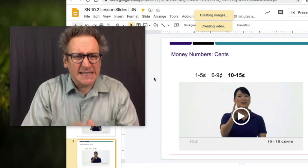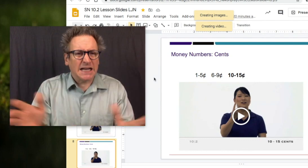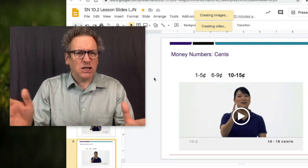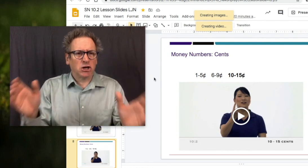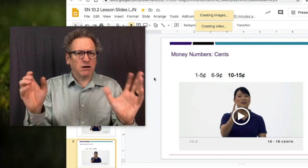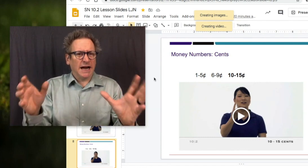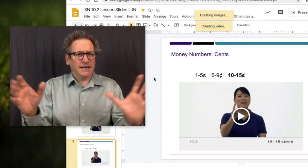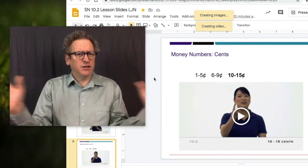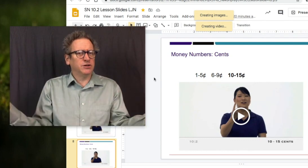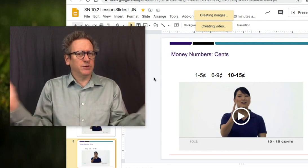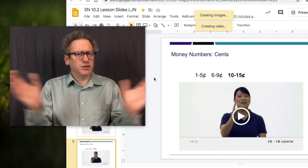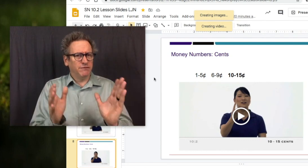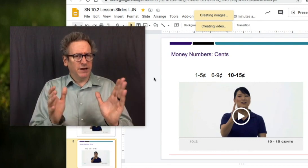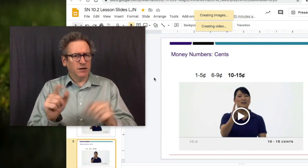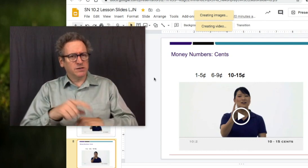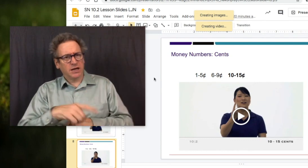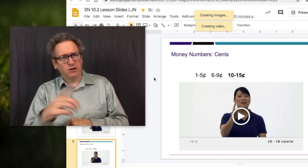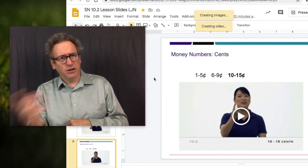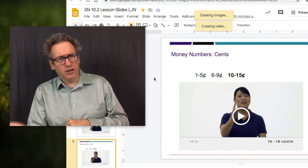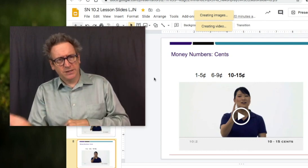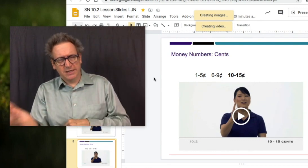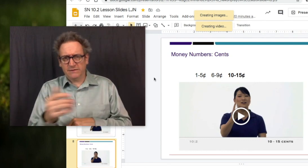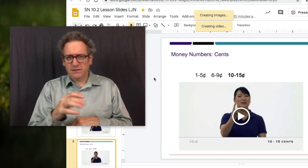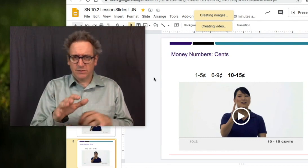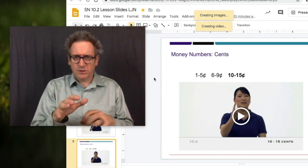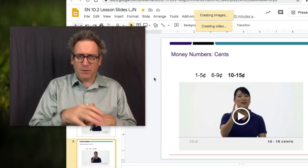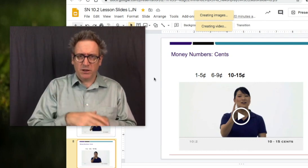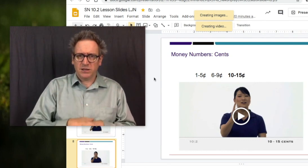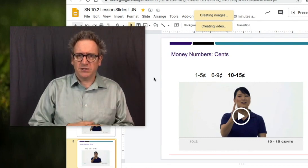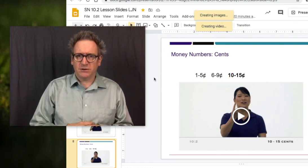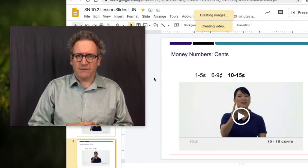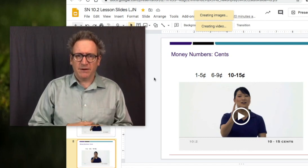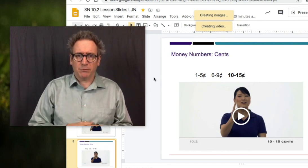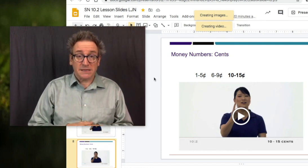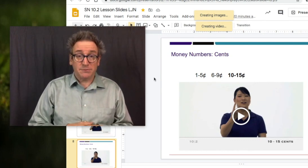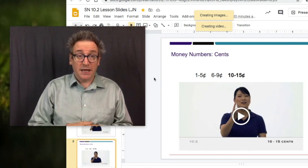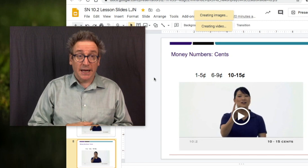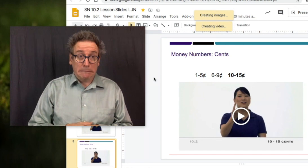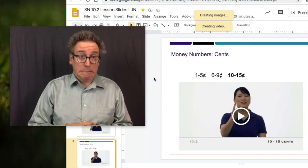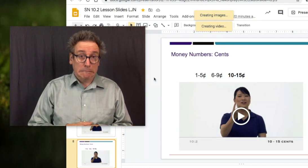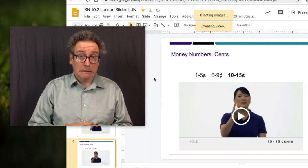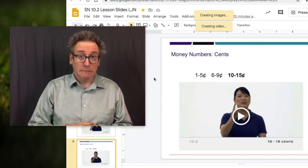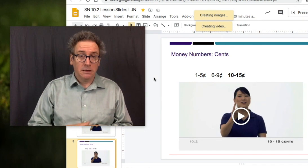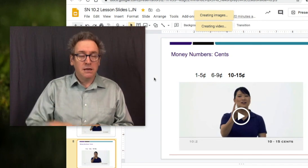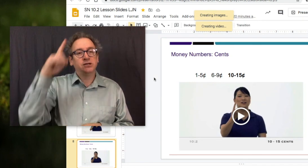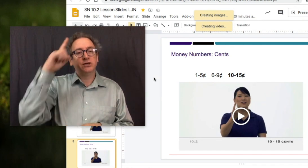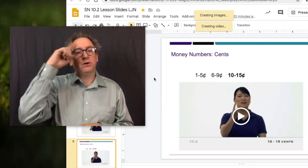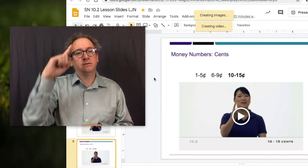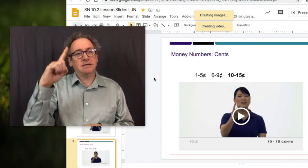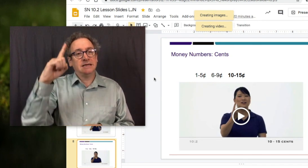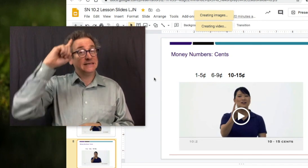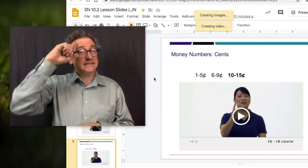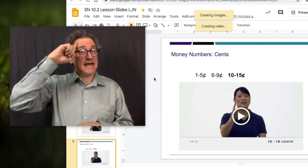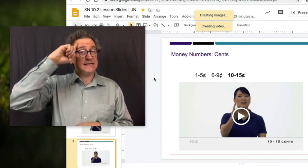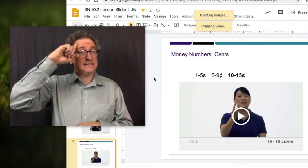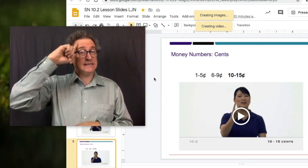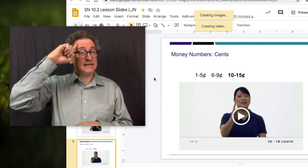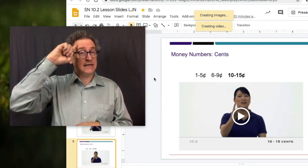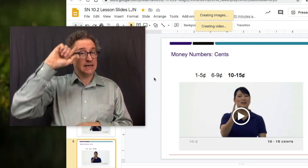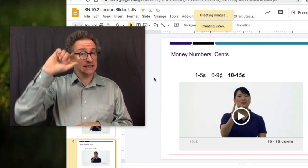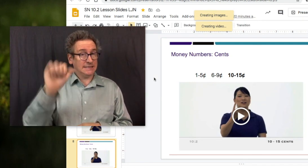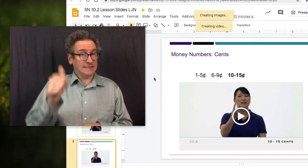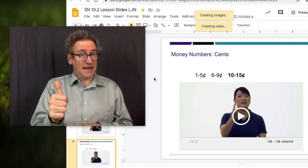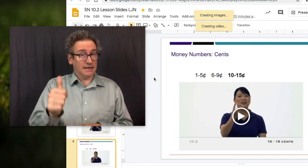As they got longer, I had to switch to videos. I couldn't use GIFs, so I apologize. You're press play. So